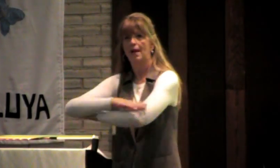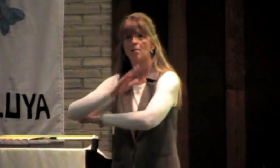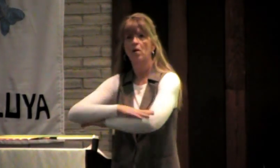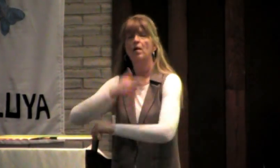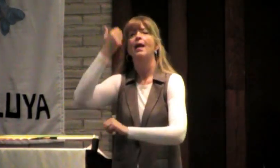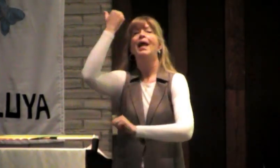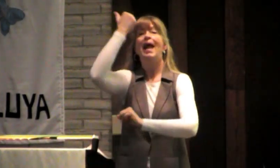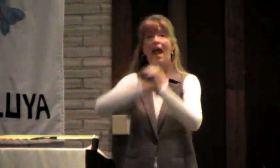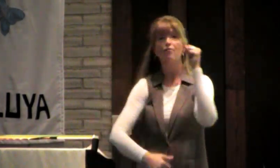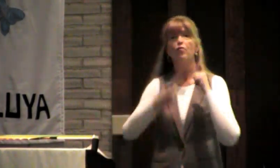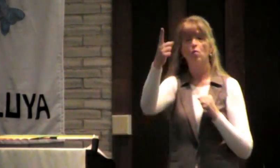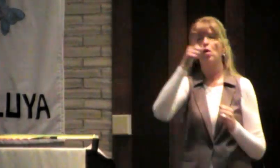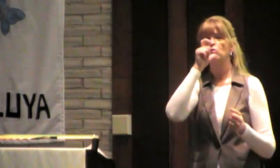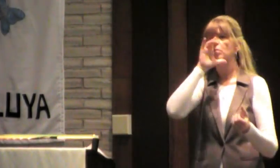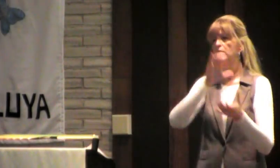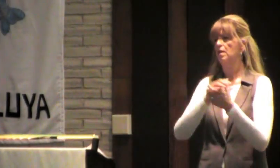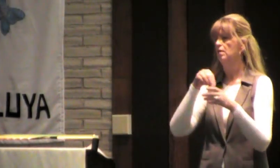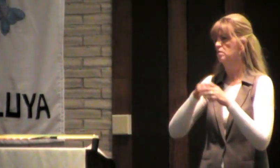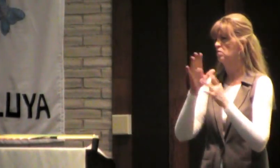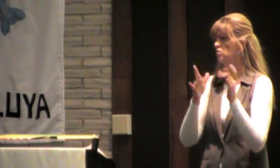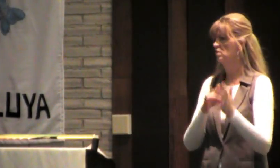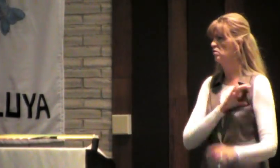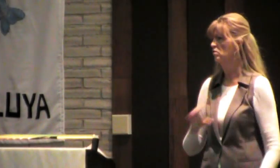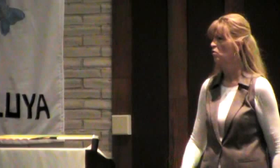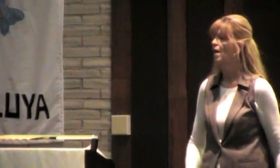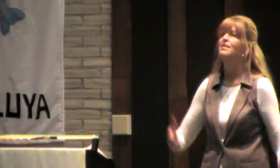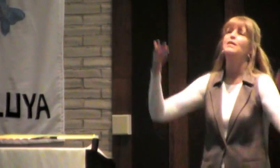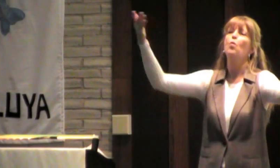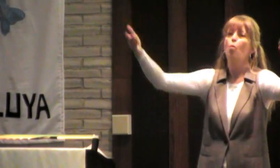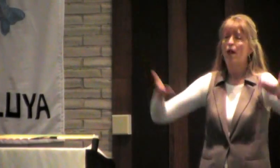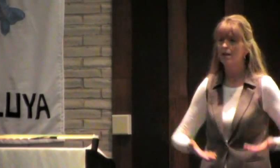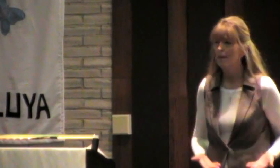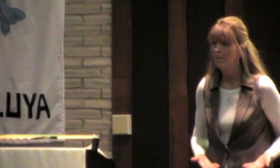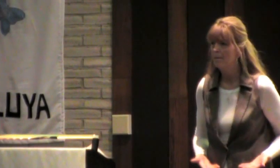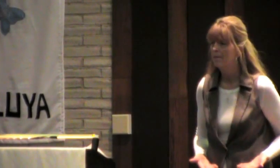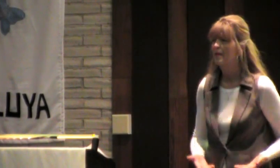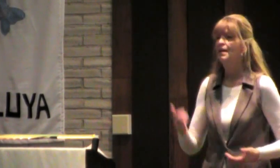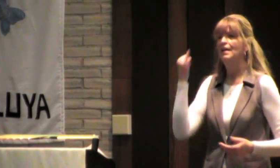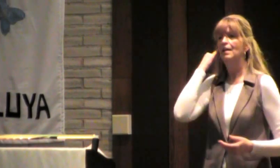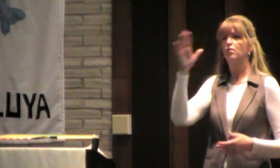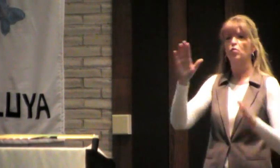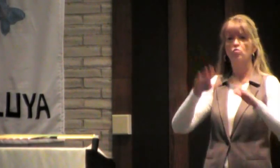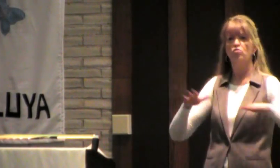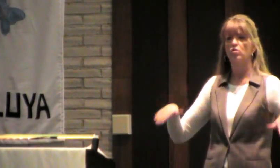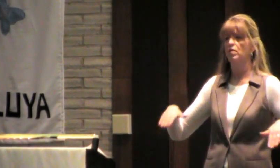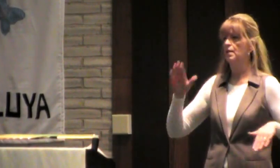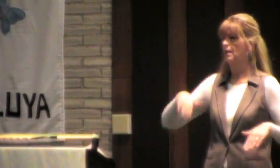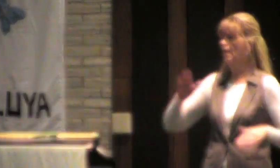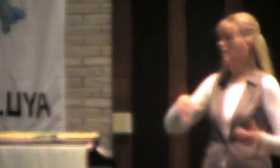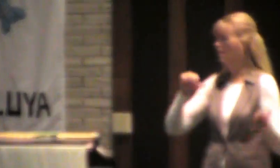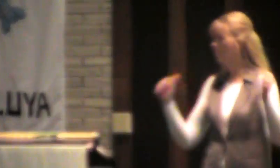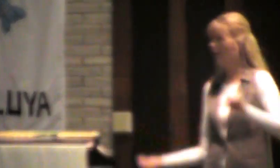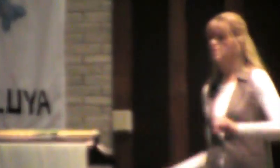for the Lord's table. And everyone who believes in Jesus Christ is welcome. And if it's children,